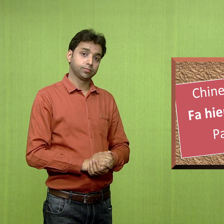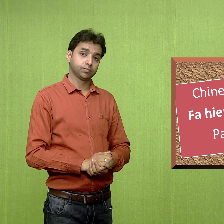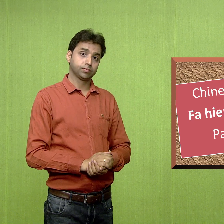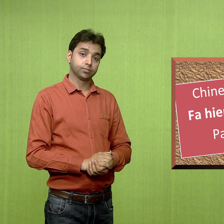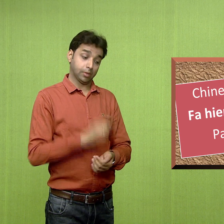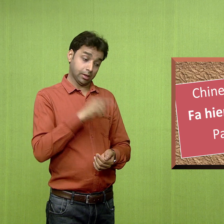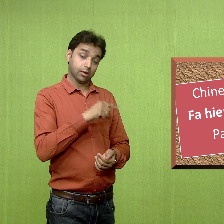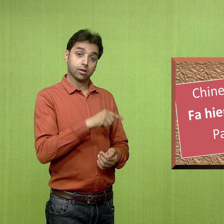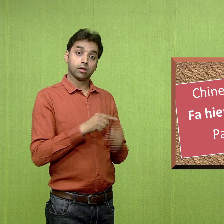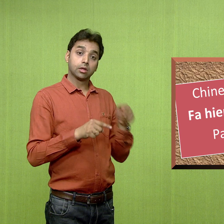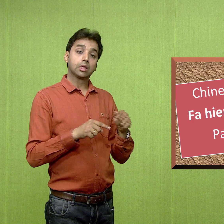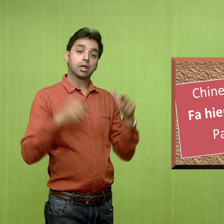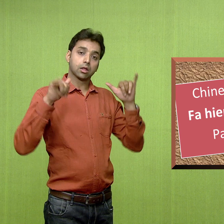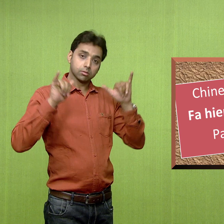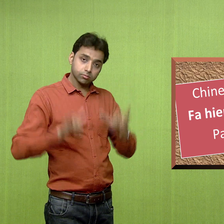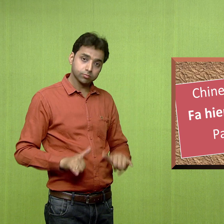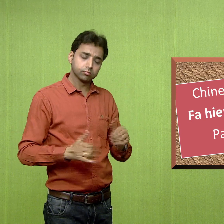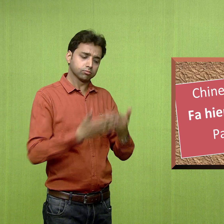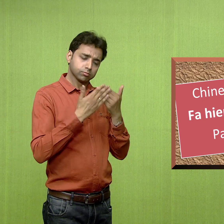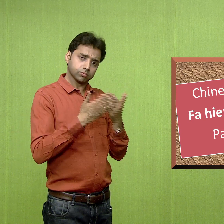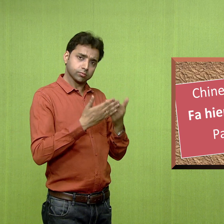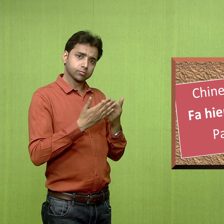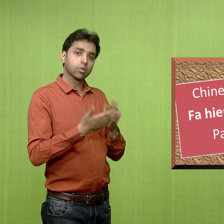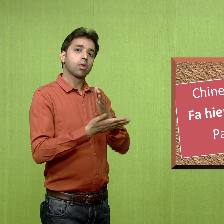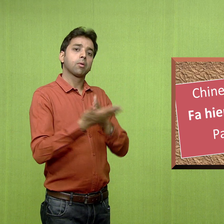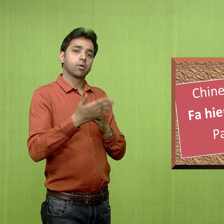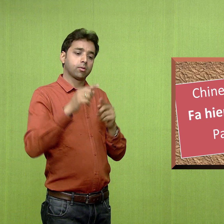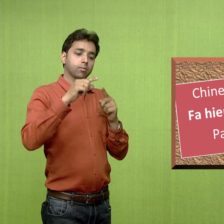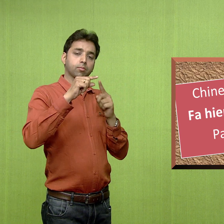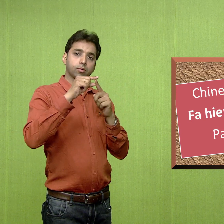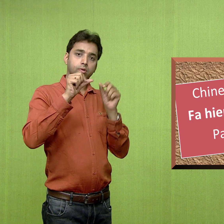and he lived and studied in Patliputra.